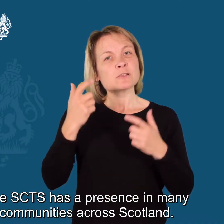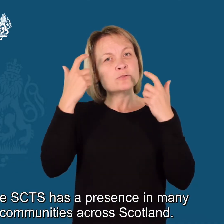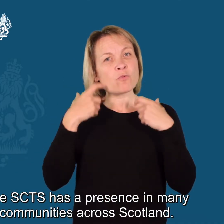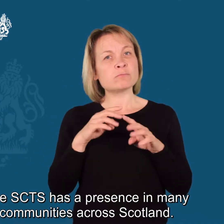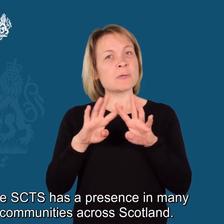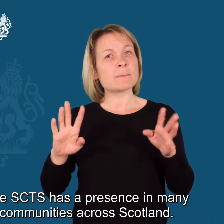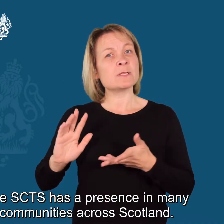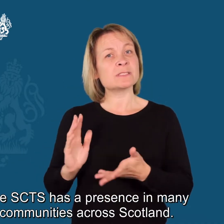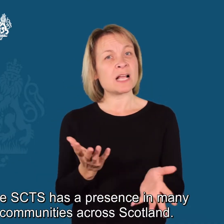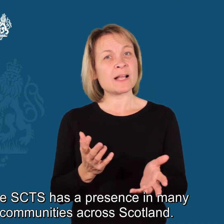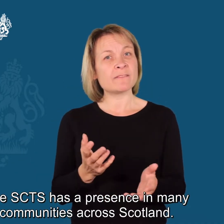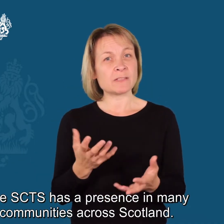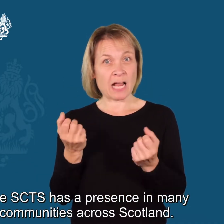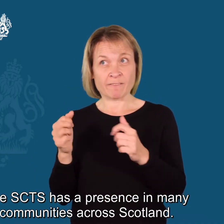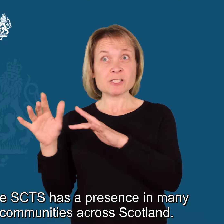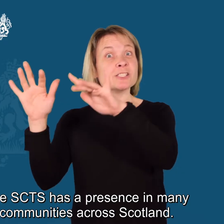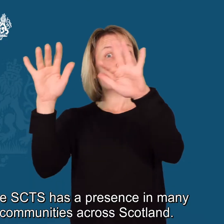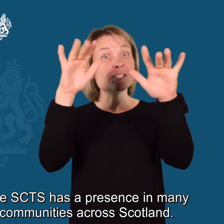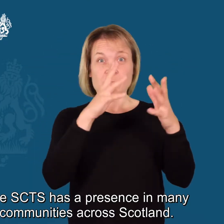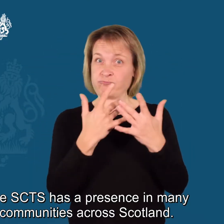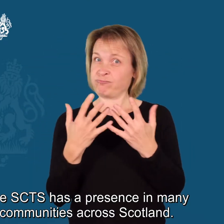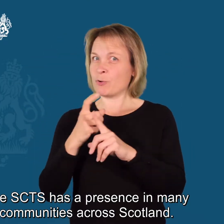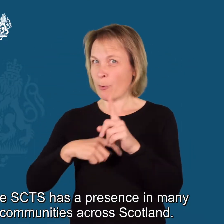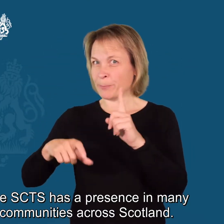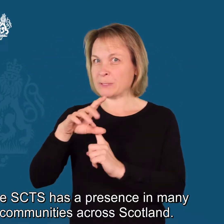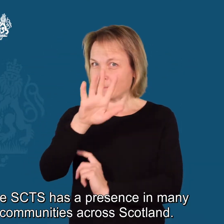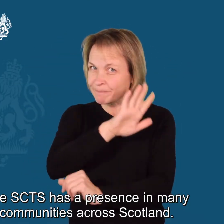The SCTS has a presence in many communities across Scotland.